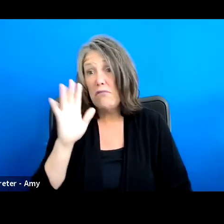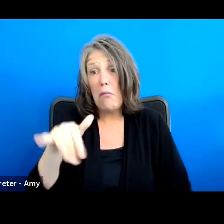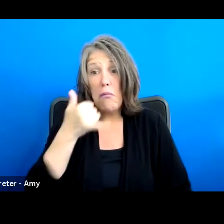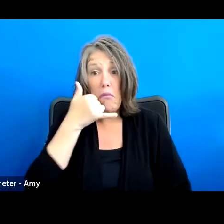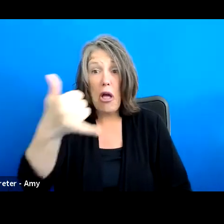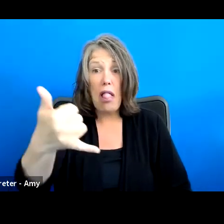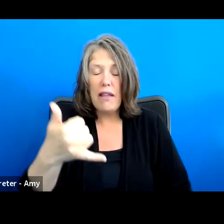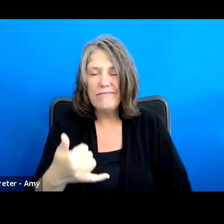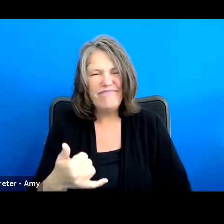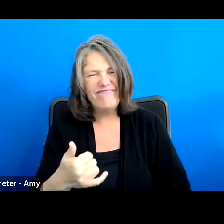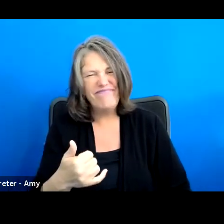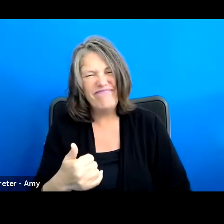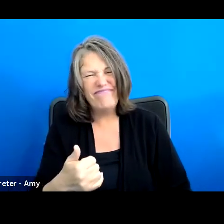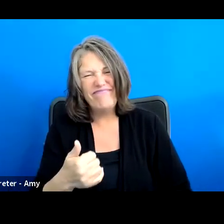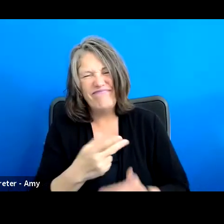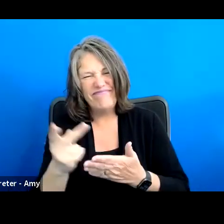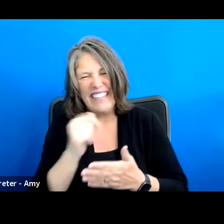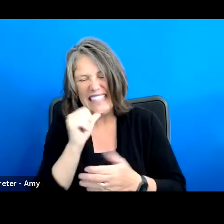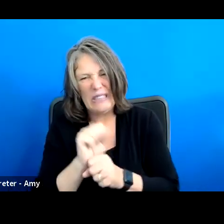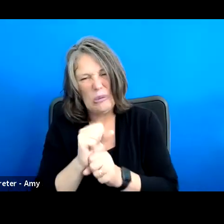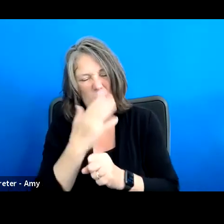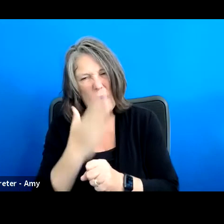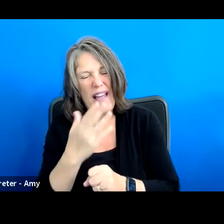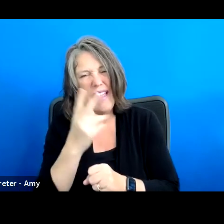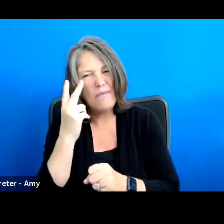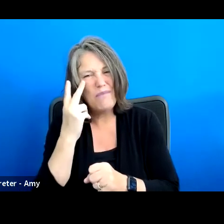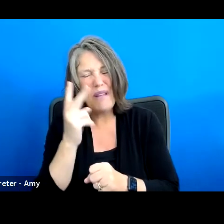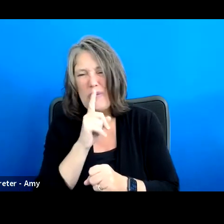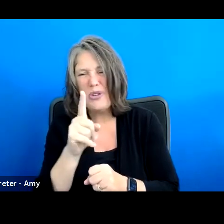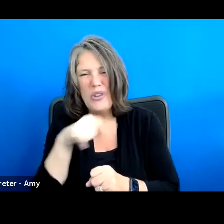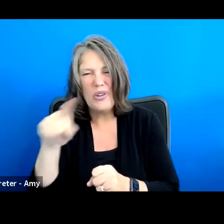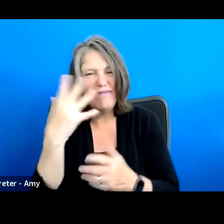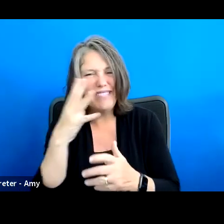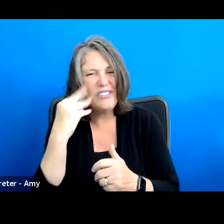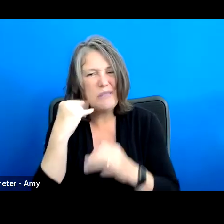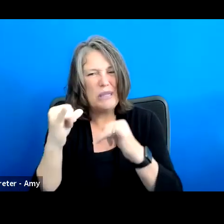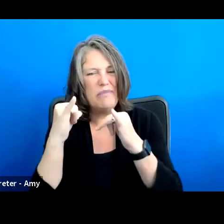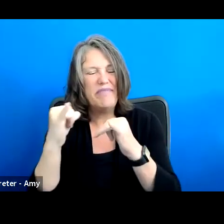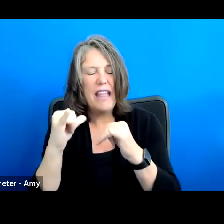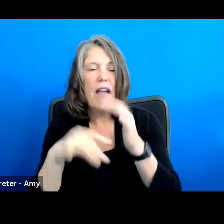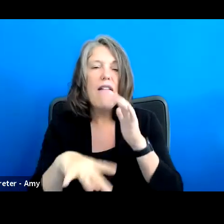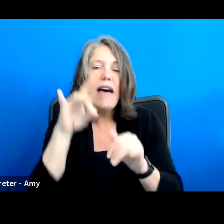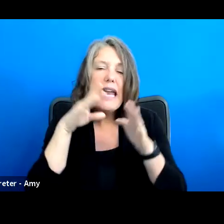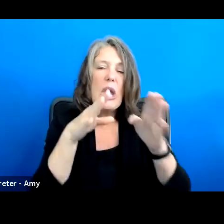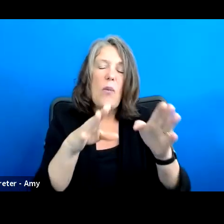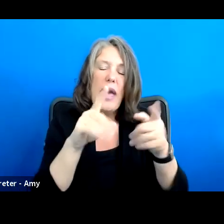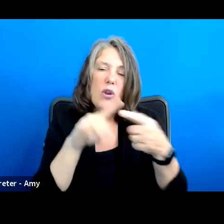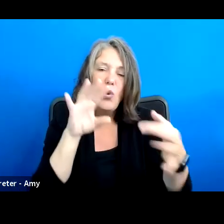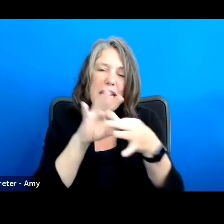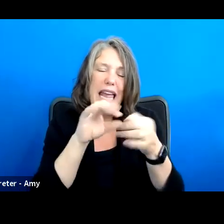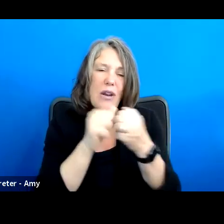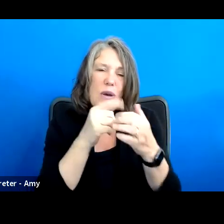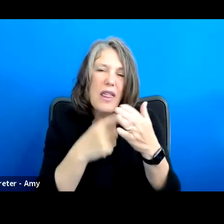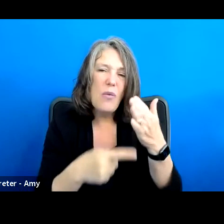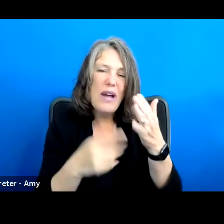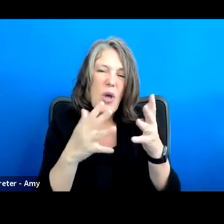it doesn't work as well. And I'm sure you all have had the same experience. Finding a way to connect with what's already there,